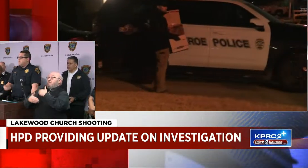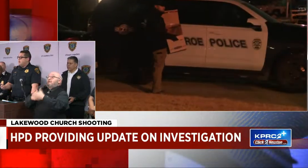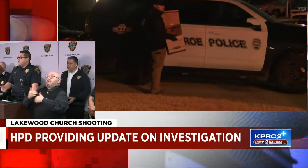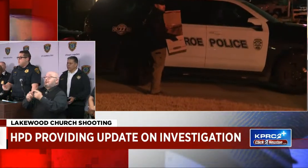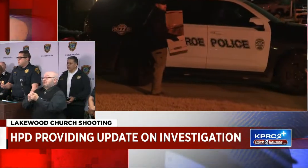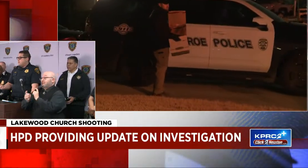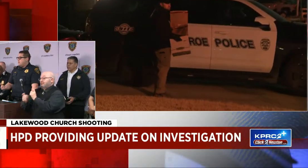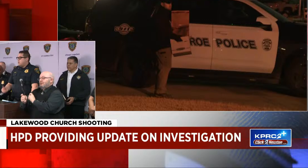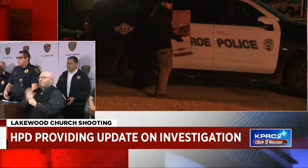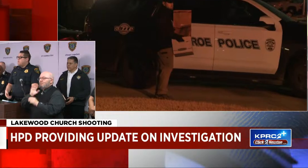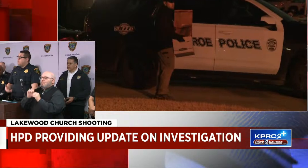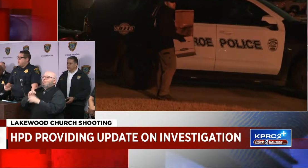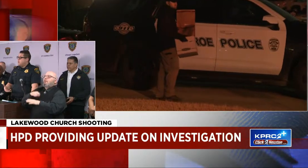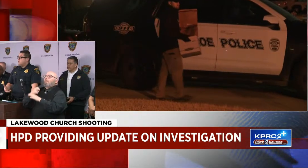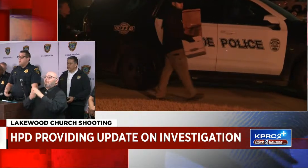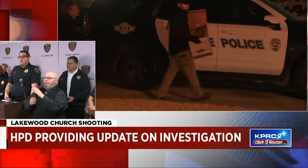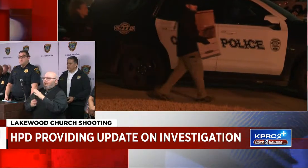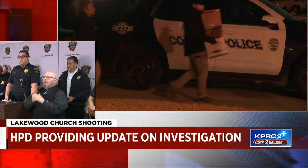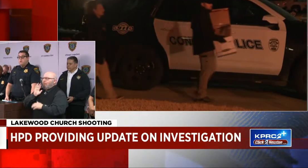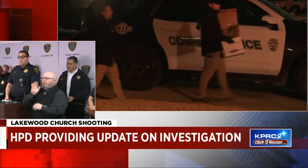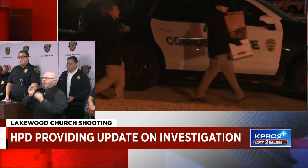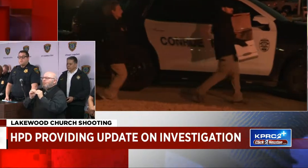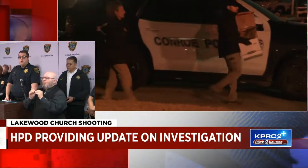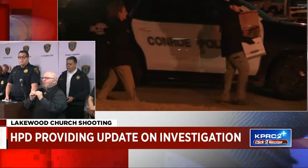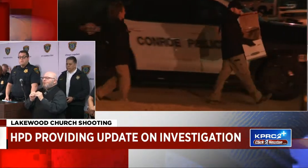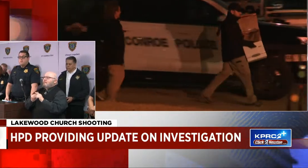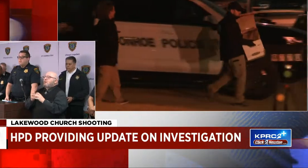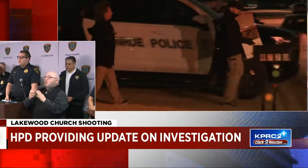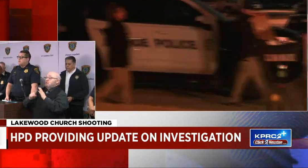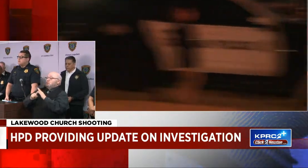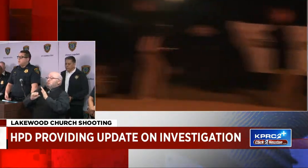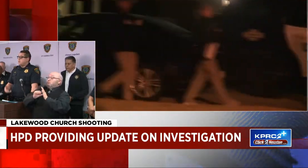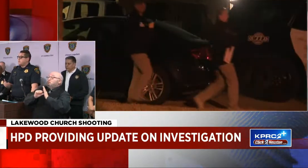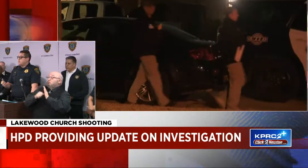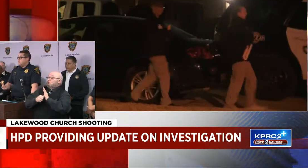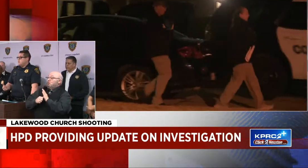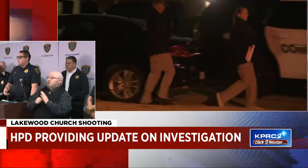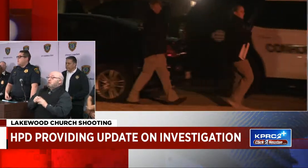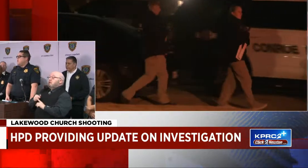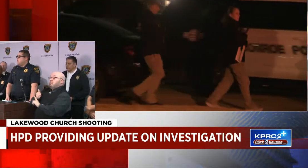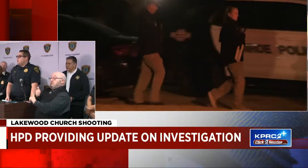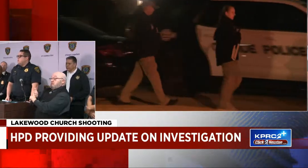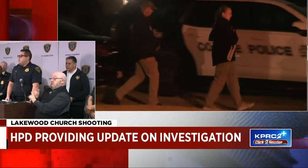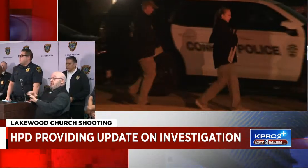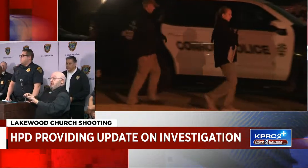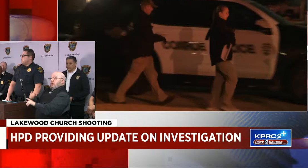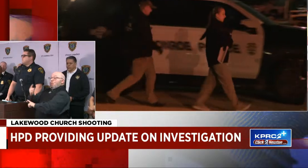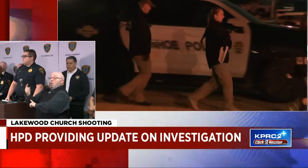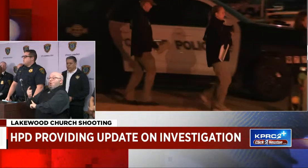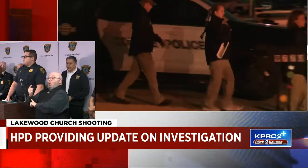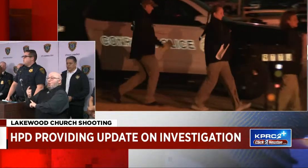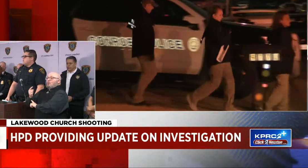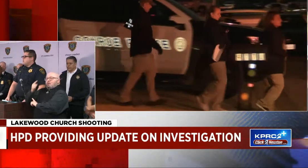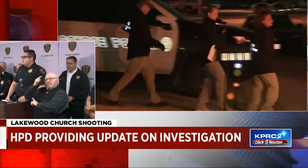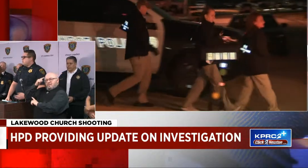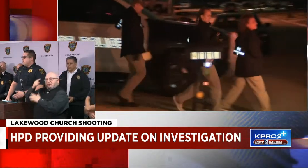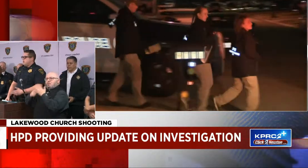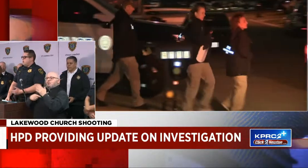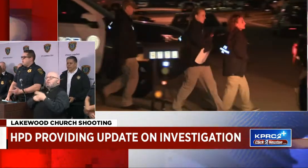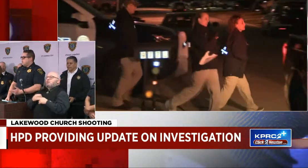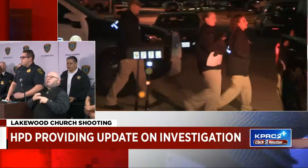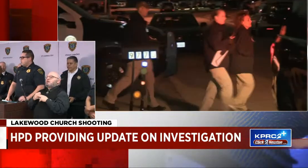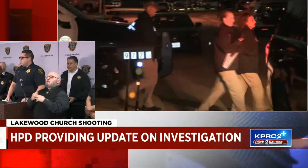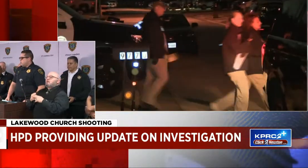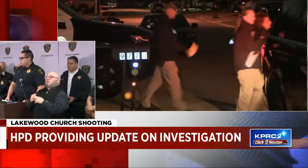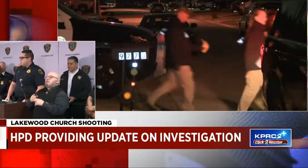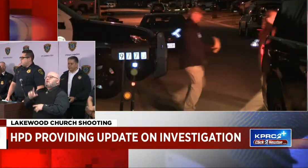are going to be delving into that more. But we do want to stress that she acted alone. We do believe this was what we term